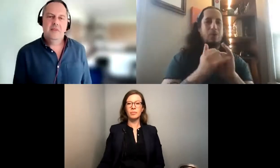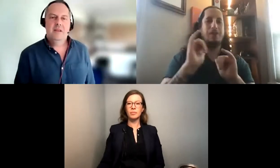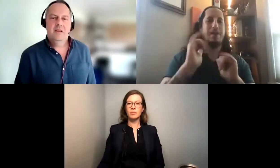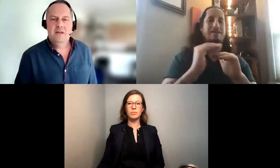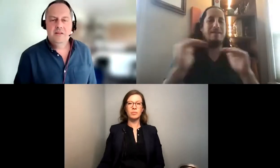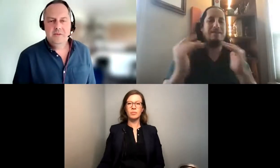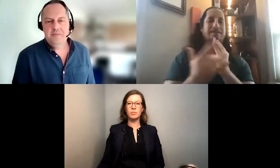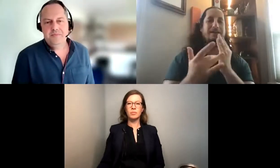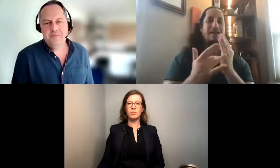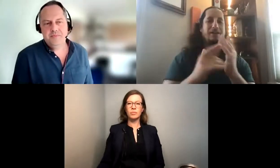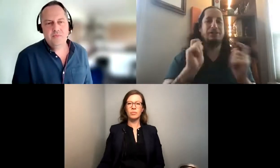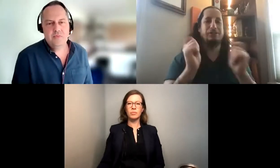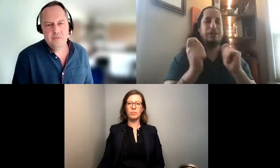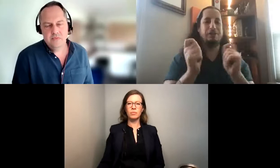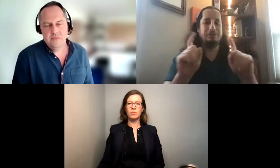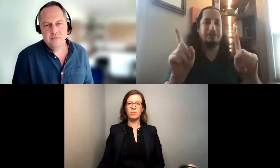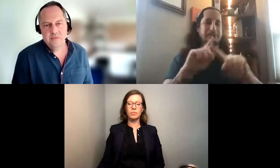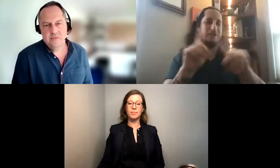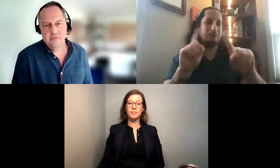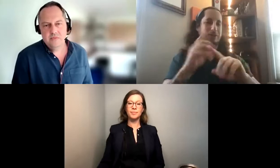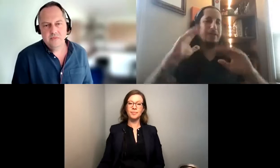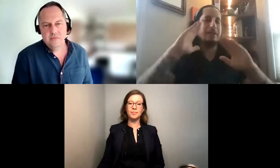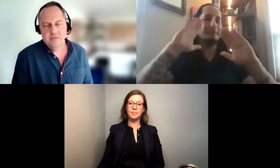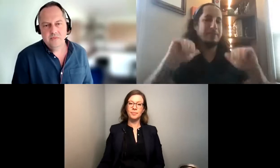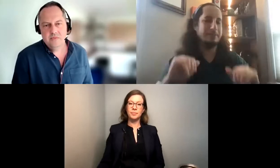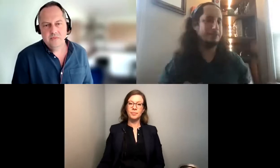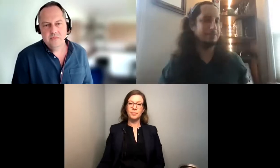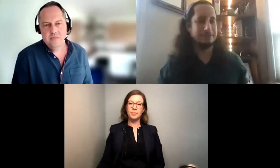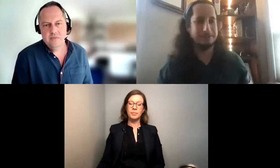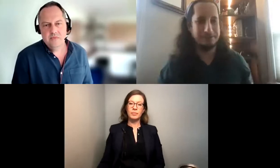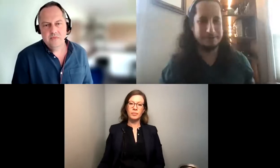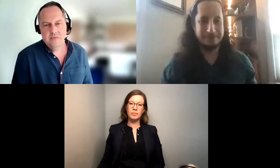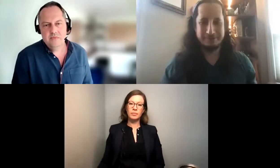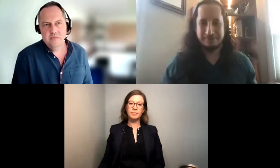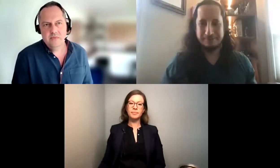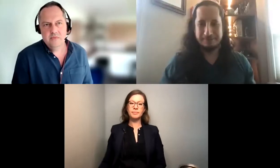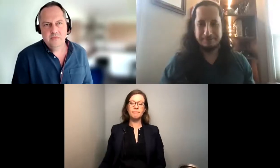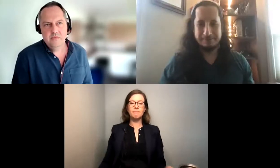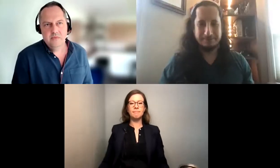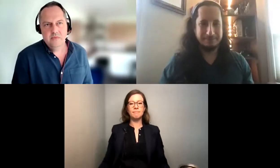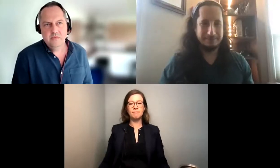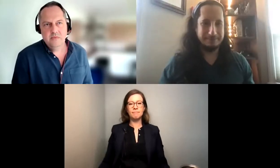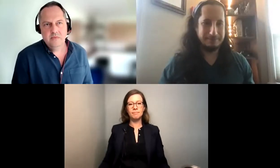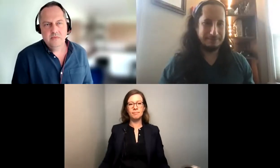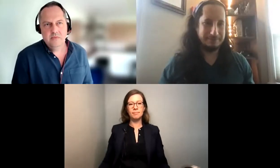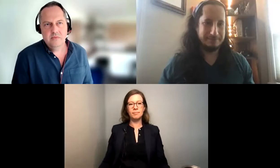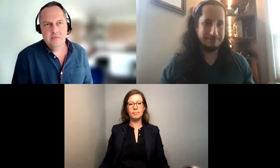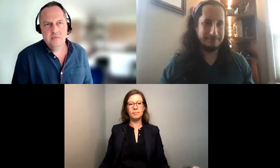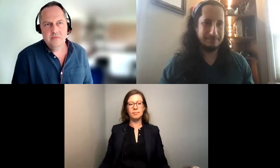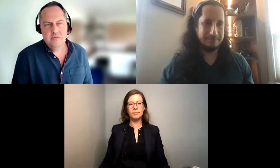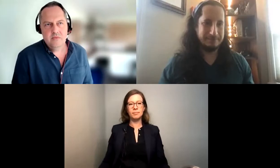And I'm wondering how the level of technology has changed the expectations of your deaf